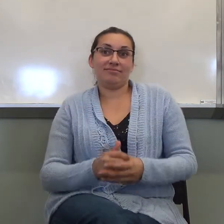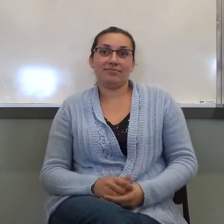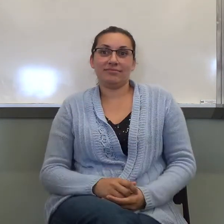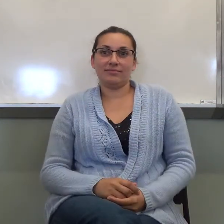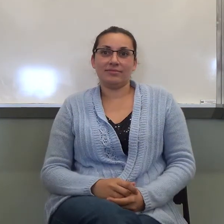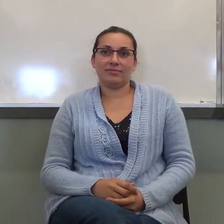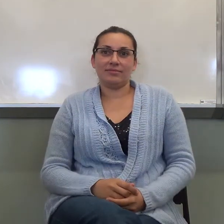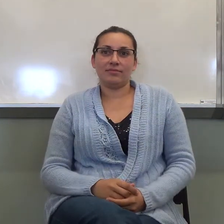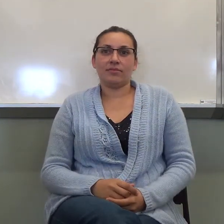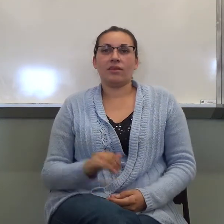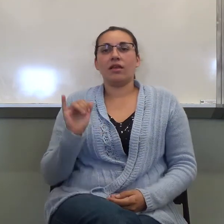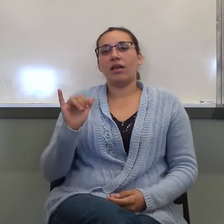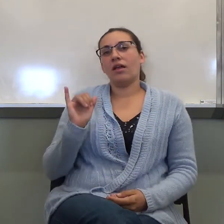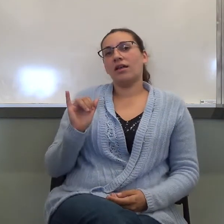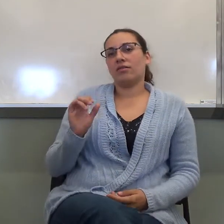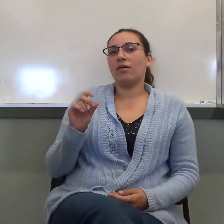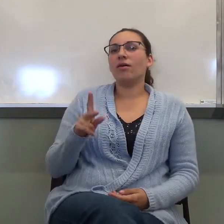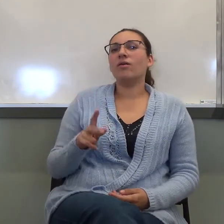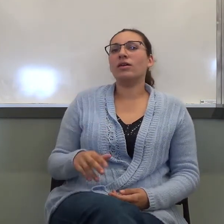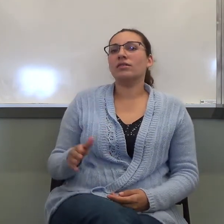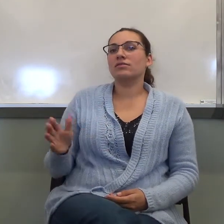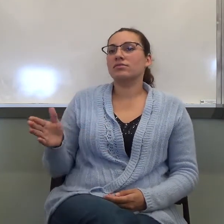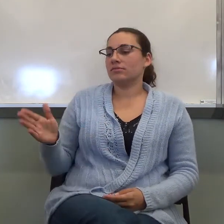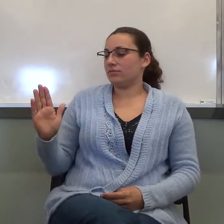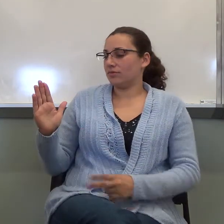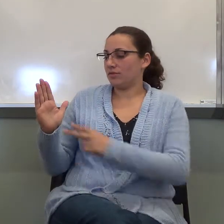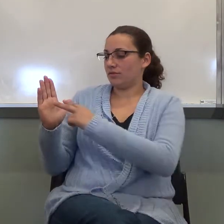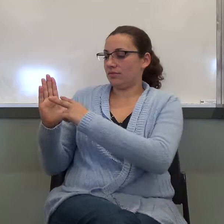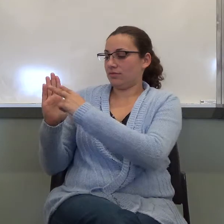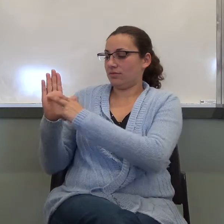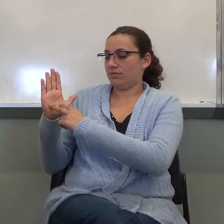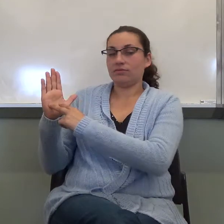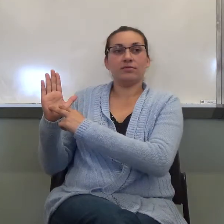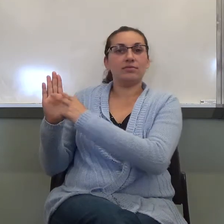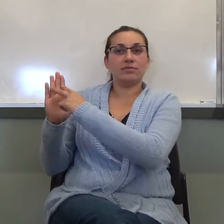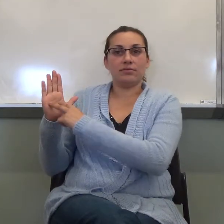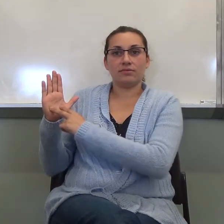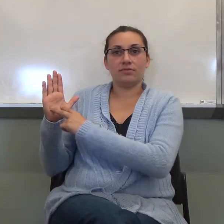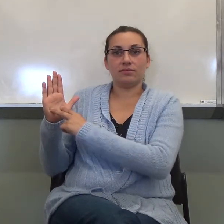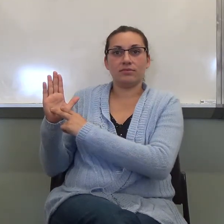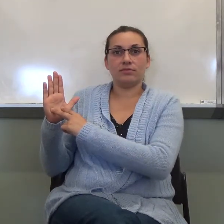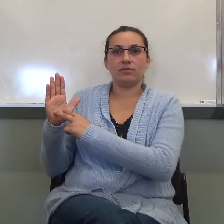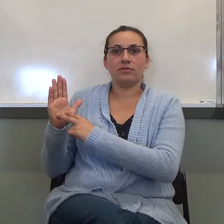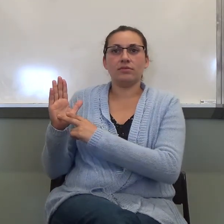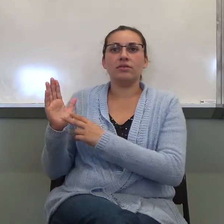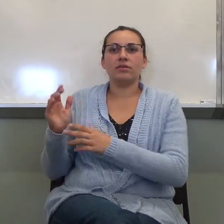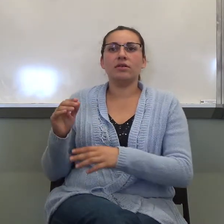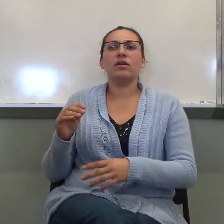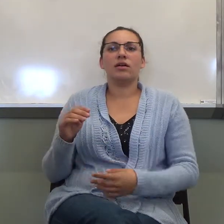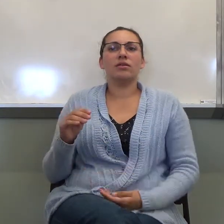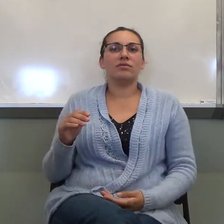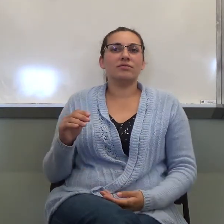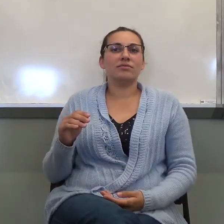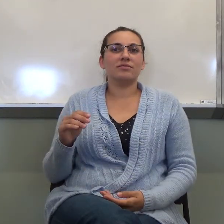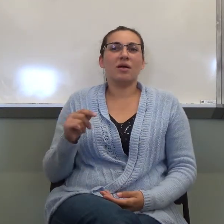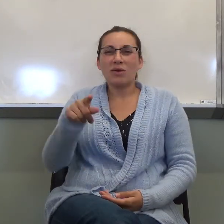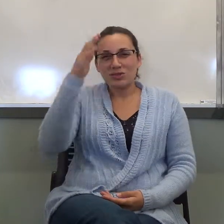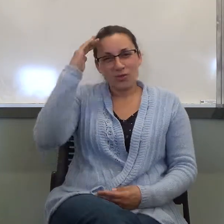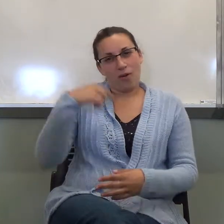thing. An example would be this right here. Here we've got mixed signs. One's positive, one's negative. Okay, it says